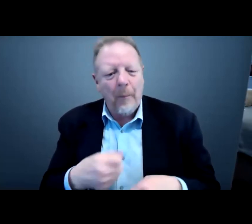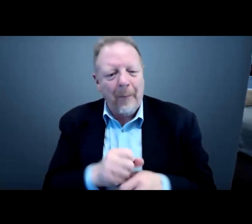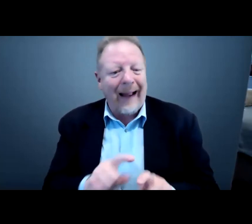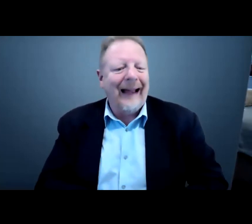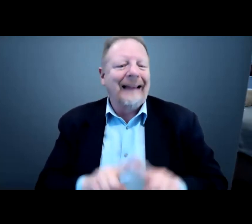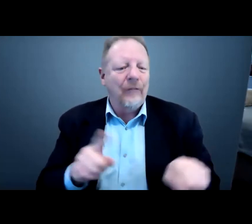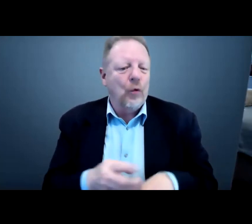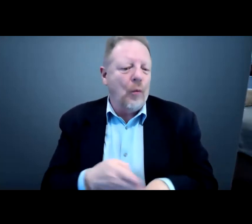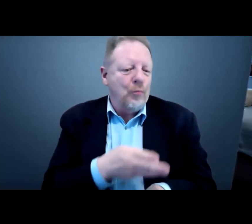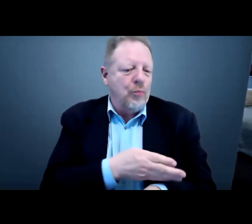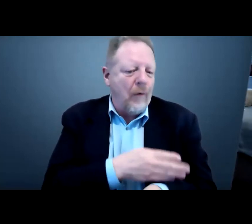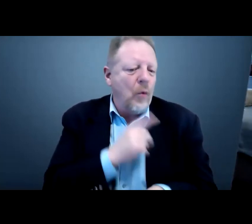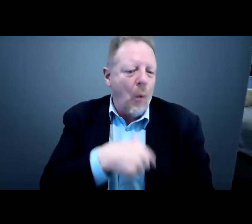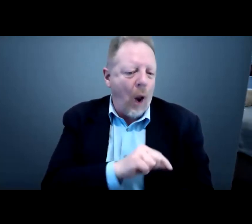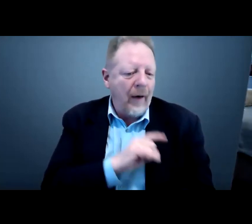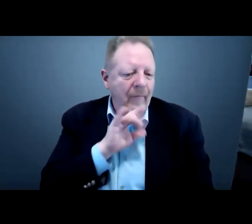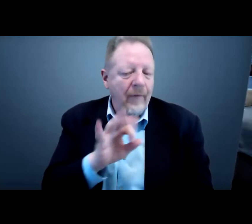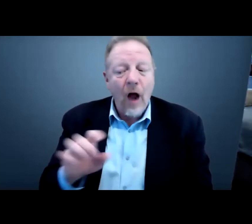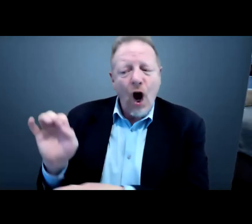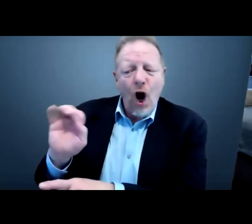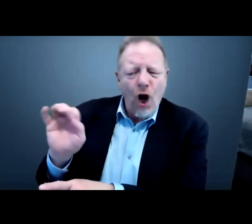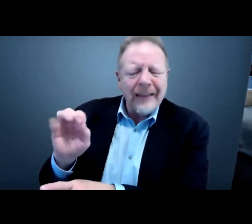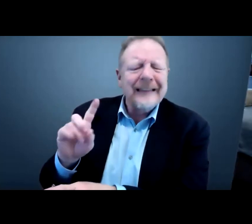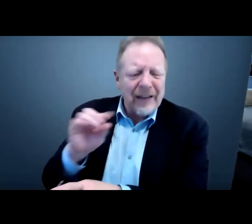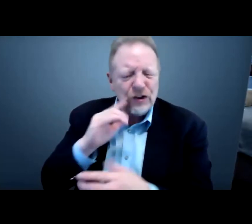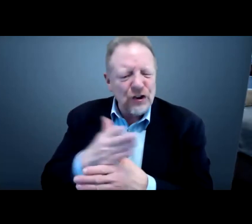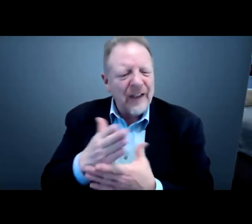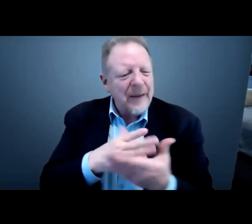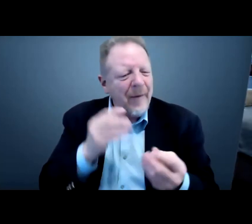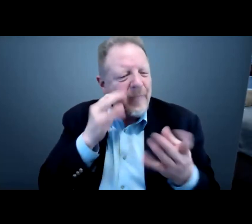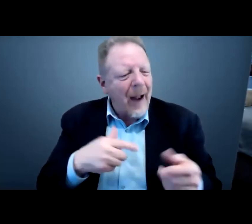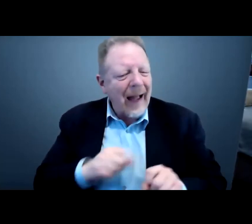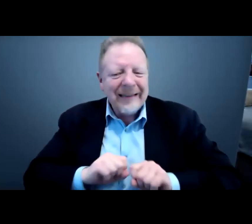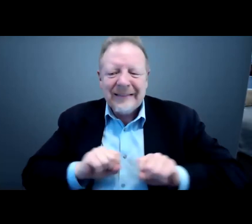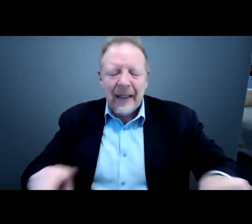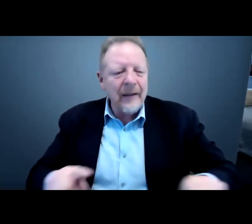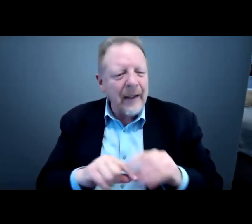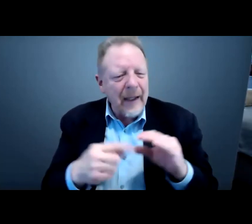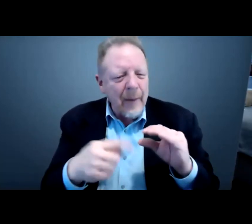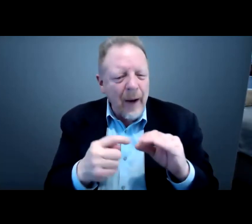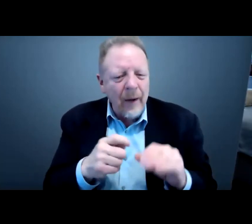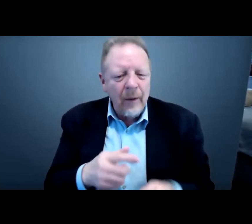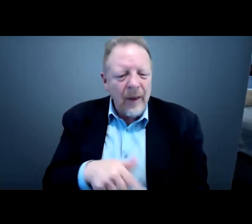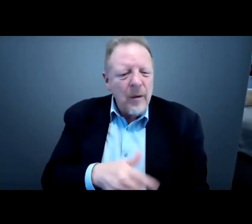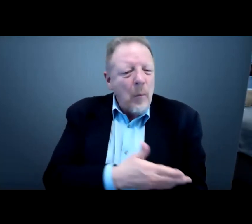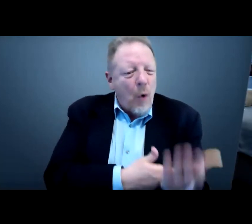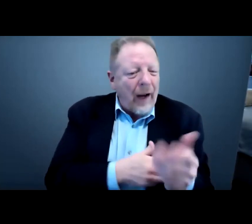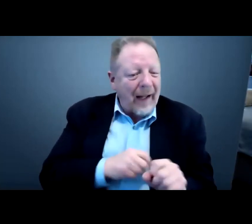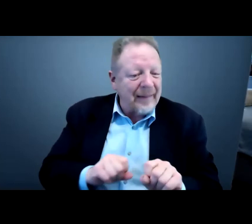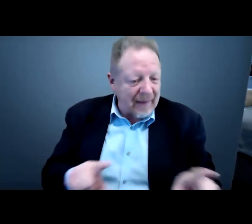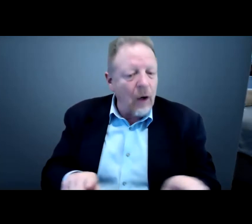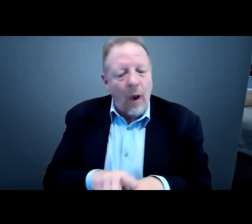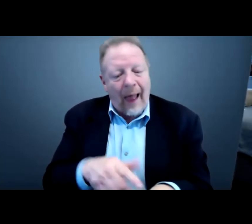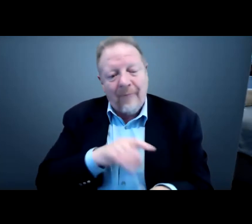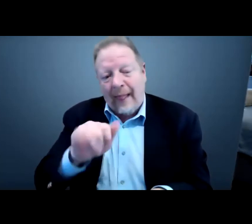difference. Ernest did share some information I sent out in email a little earlier today, and there's also a link in